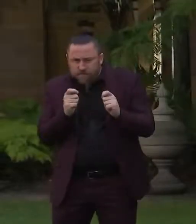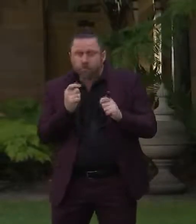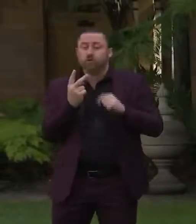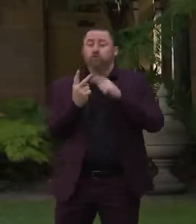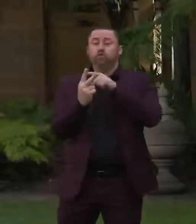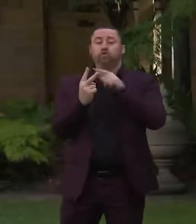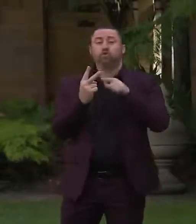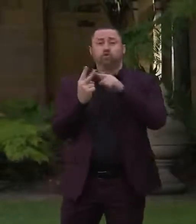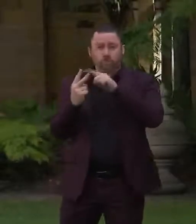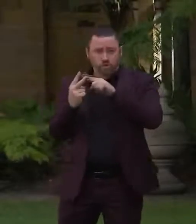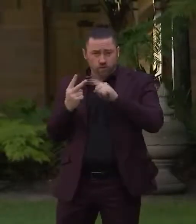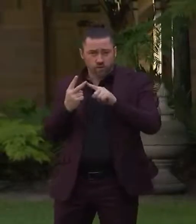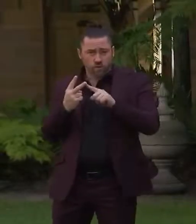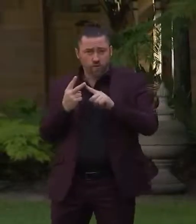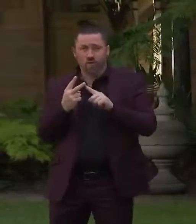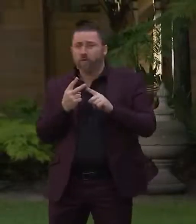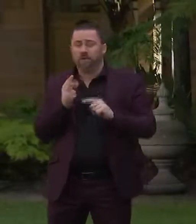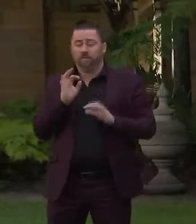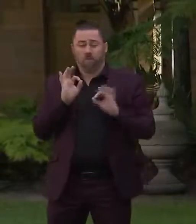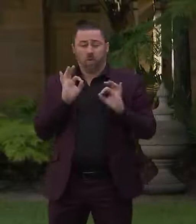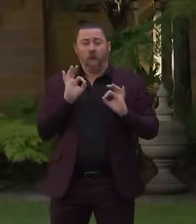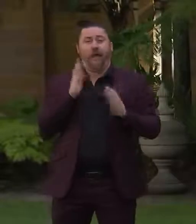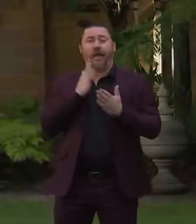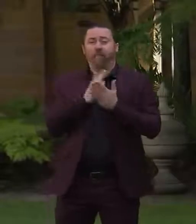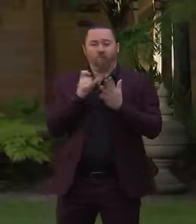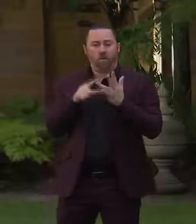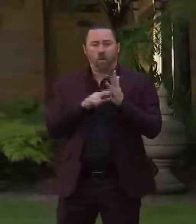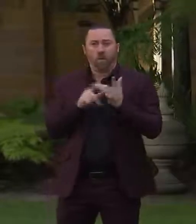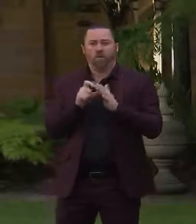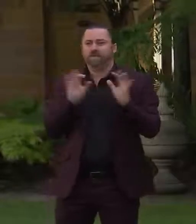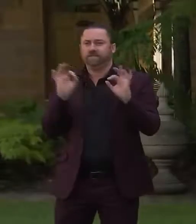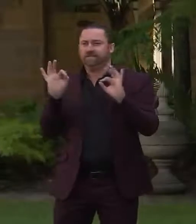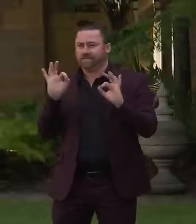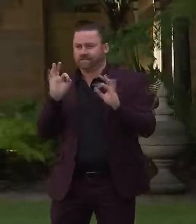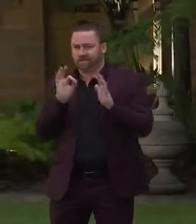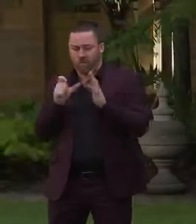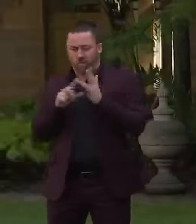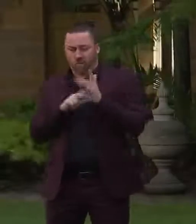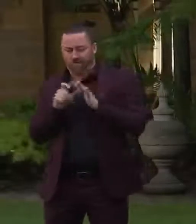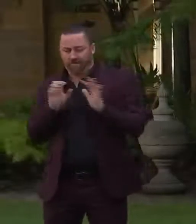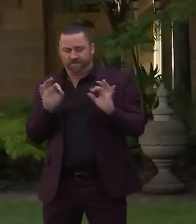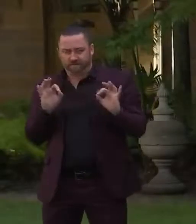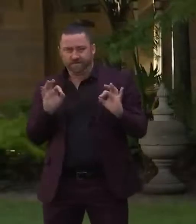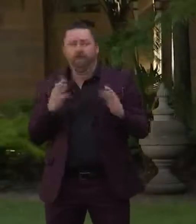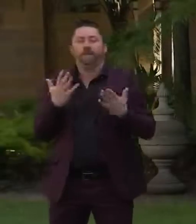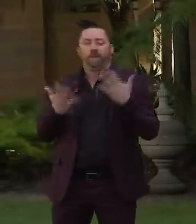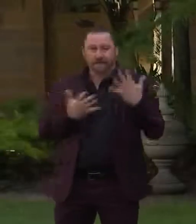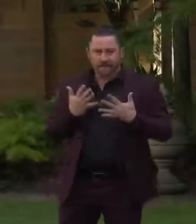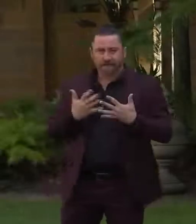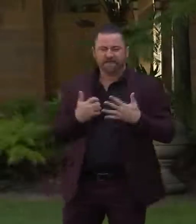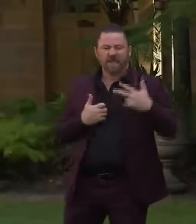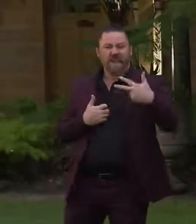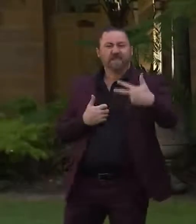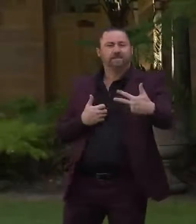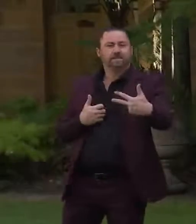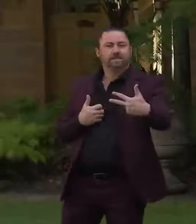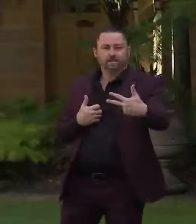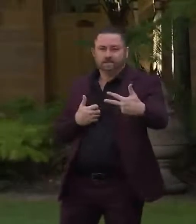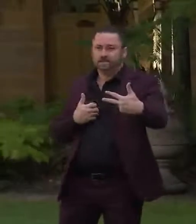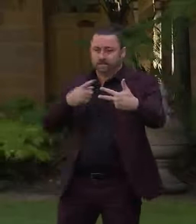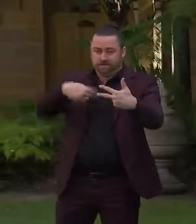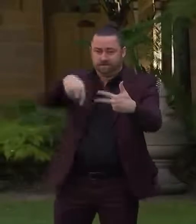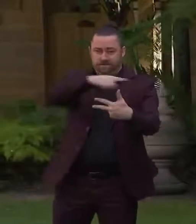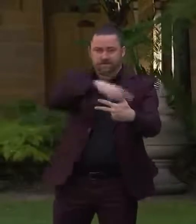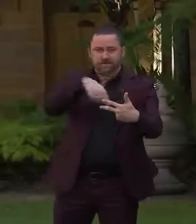been confirmed as not positive. They're not cases, which means we now have 8 in that cluster, that